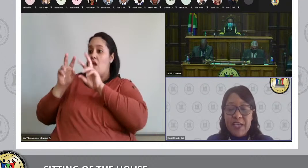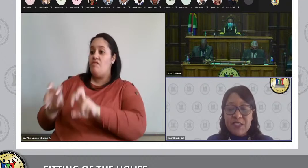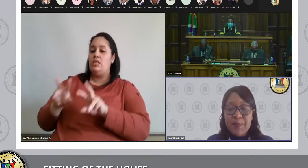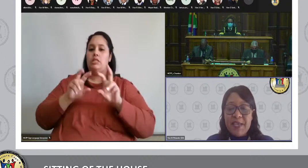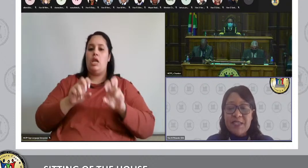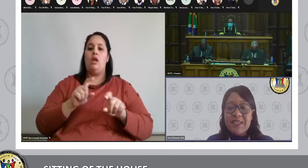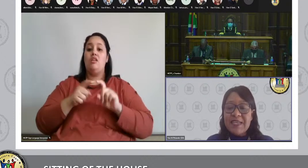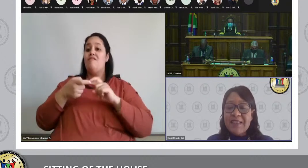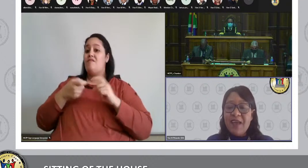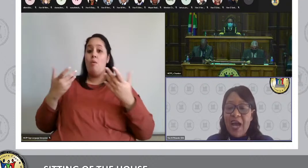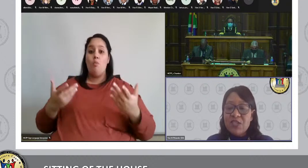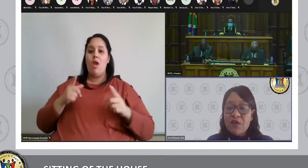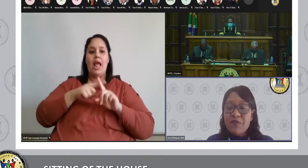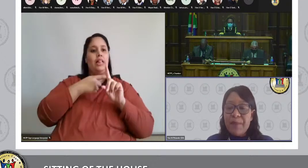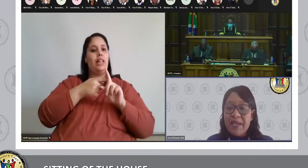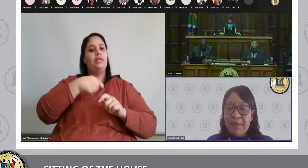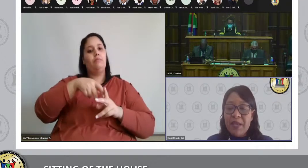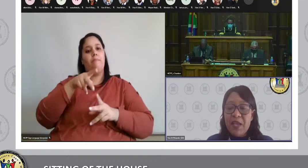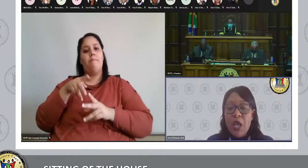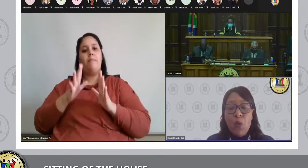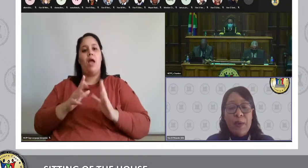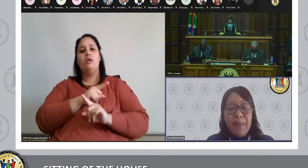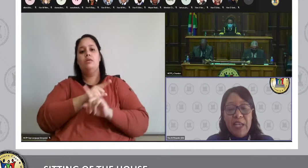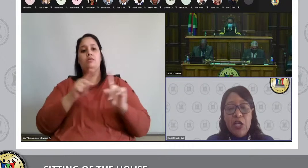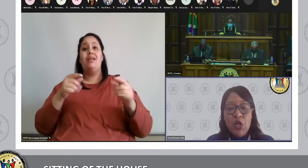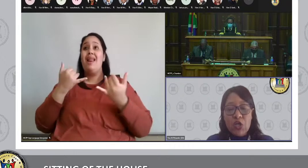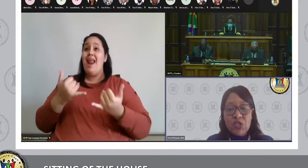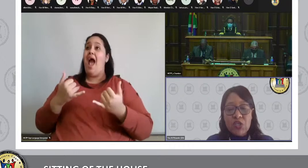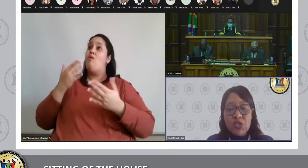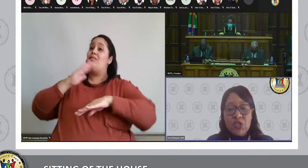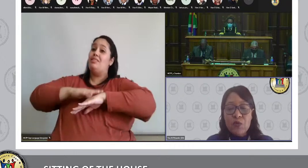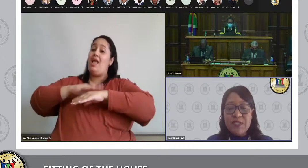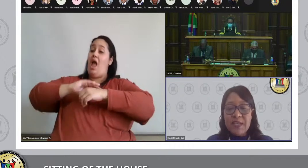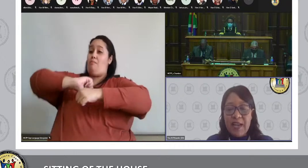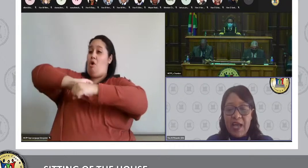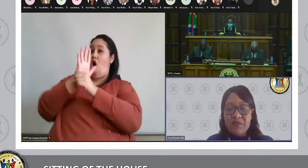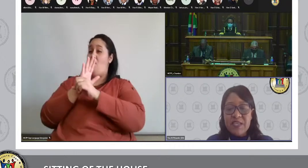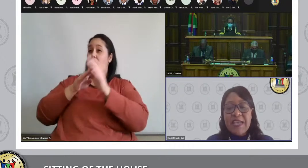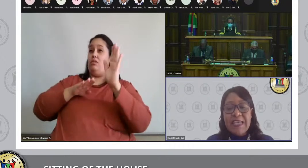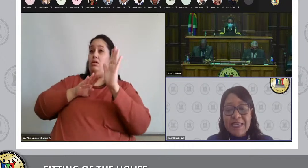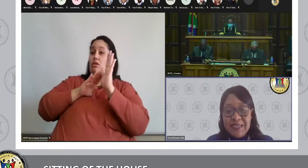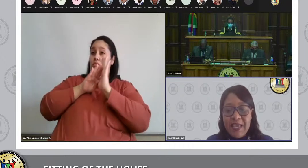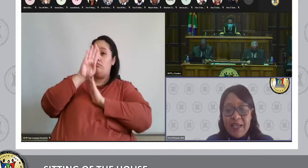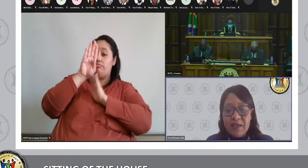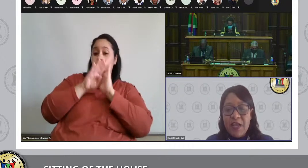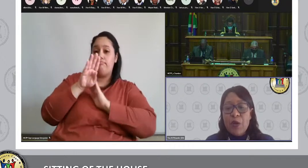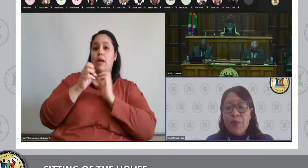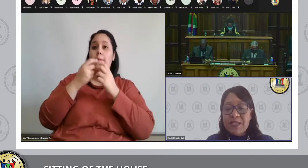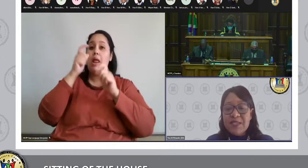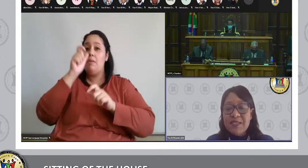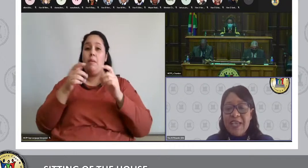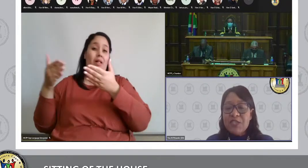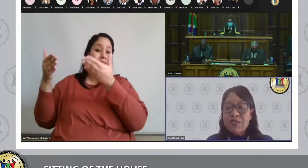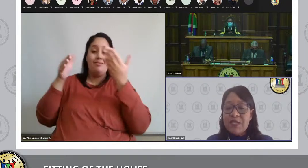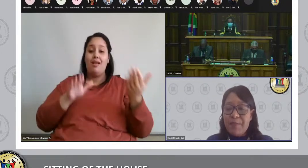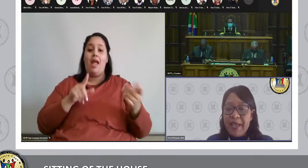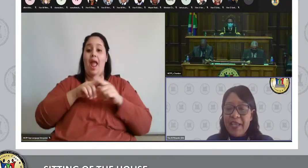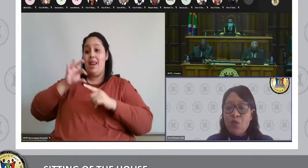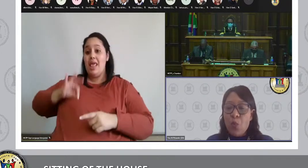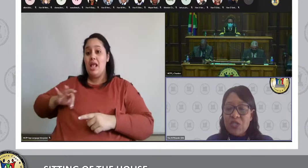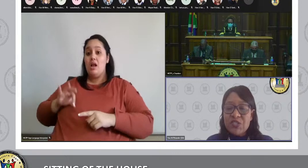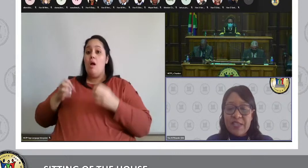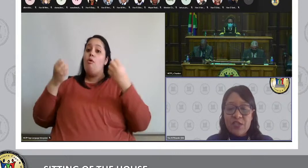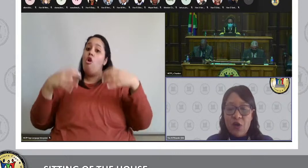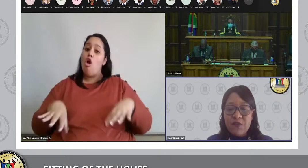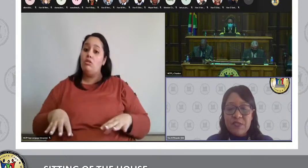pockets of taxpayers and at the height of the pandemic, where many lost their livelihoods and lives. Yet again, residents had to sit